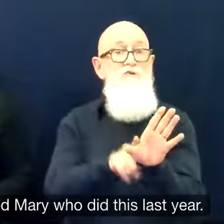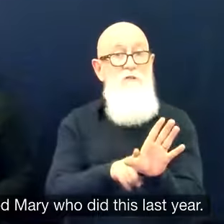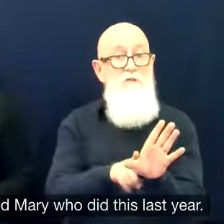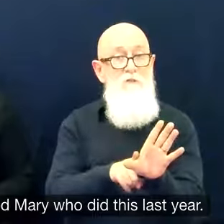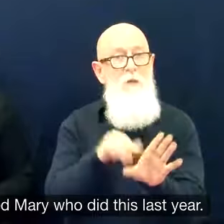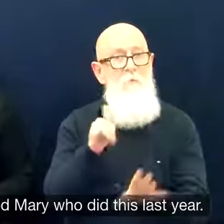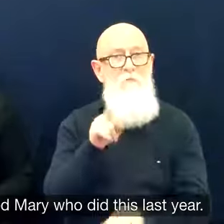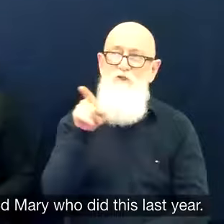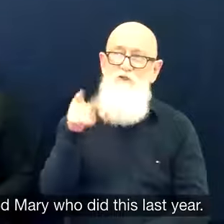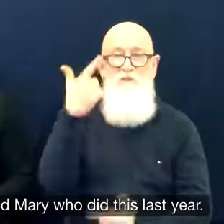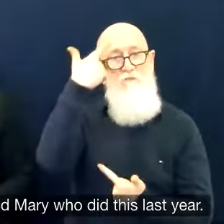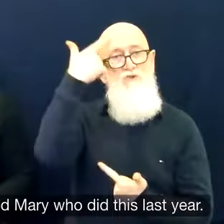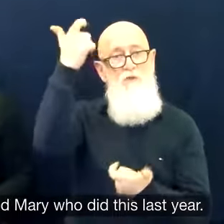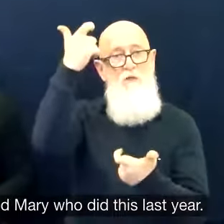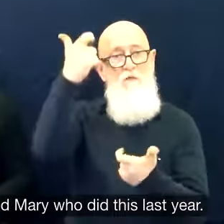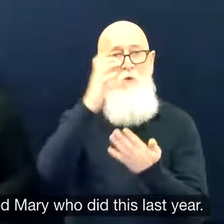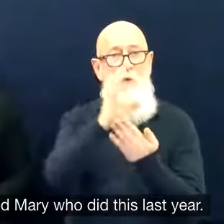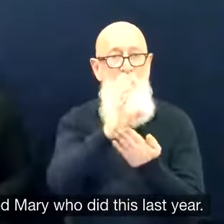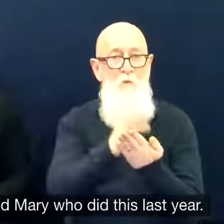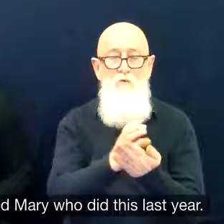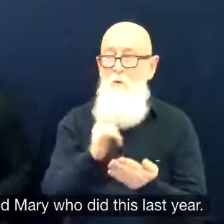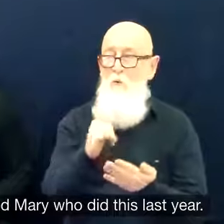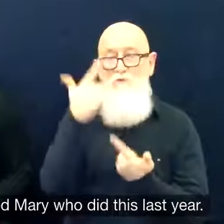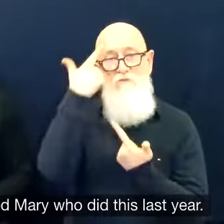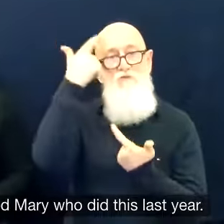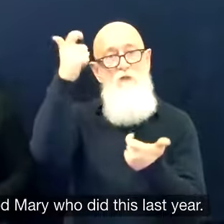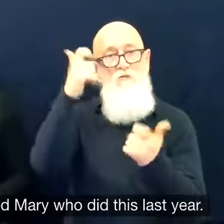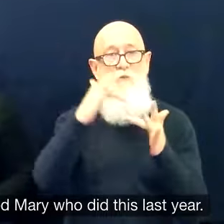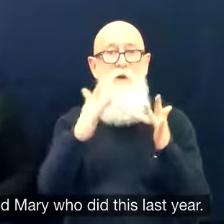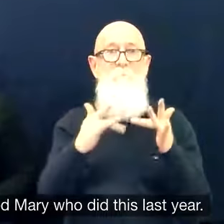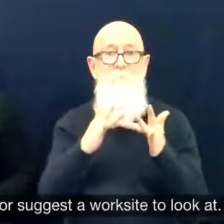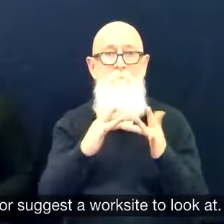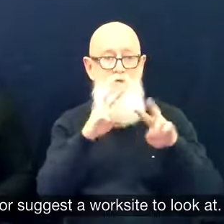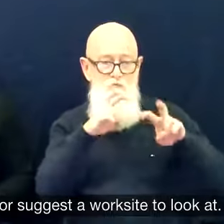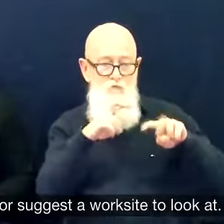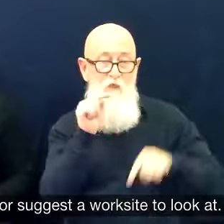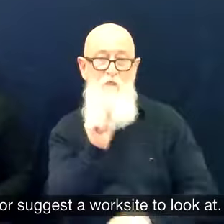a course or suggest a website to look at.